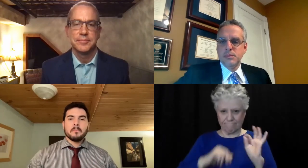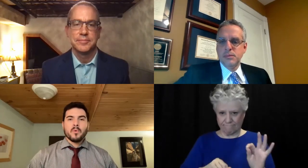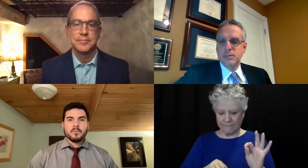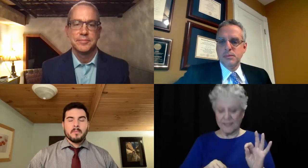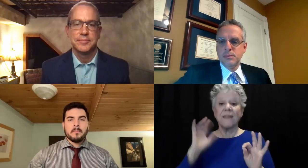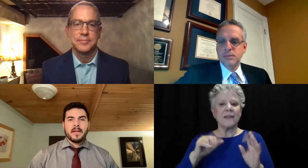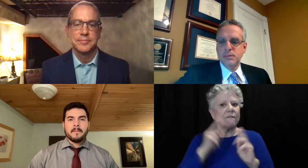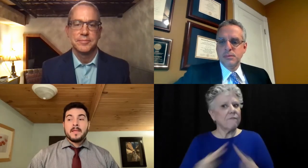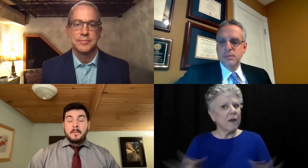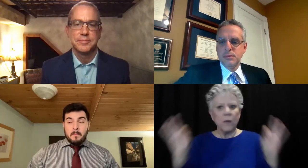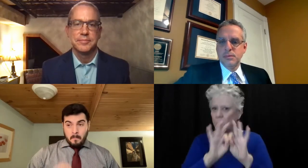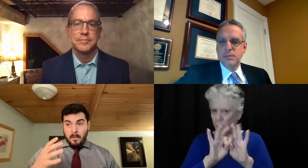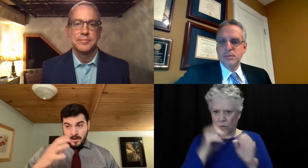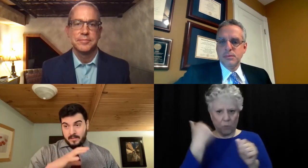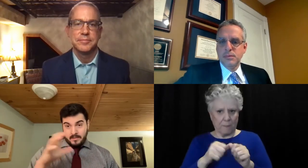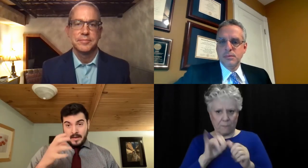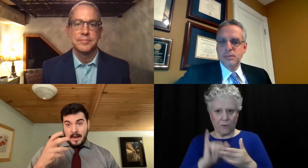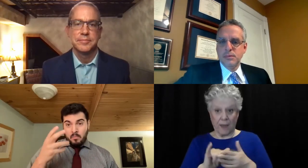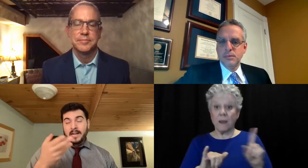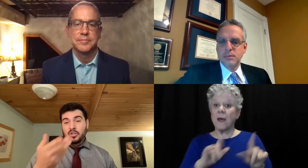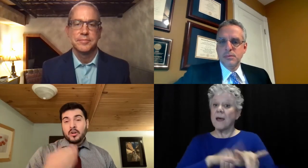That's very important that we remember that. But